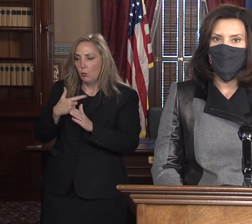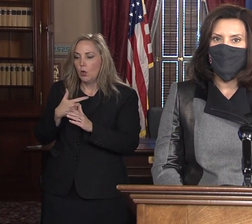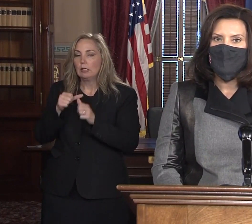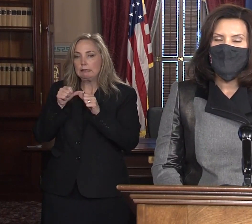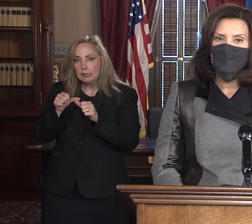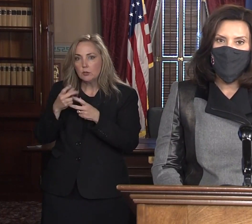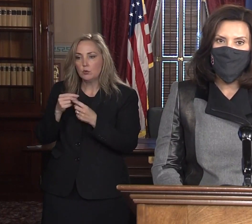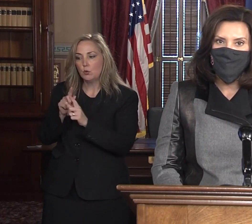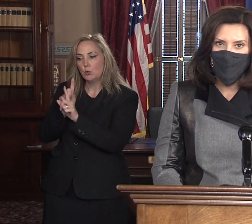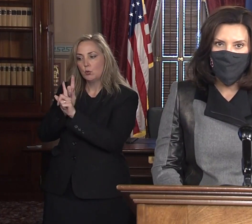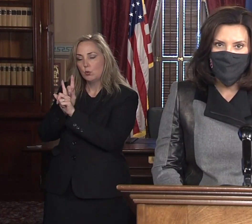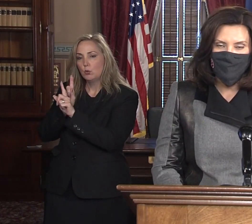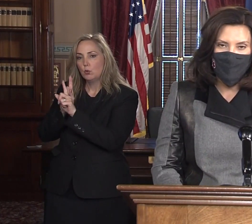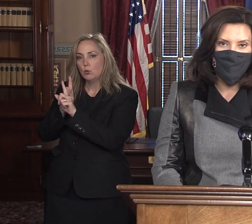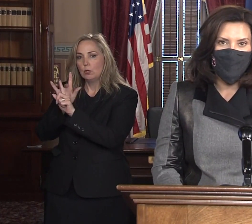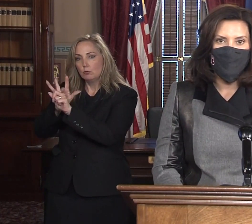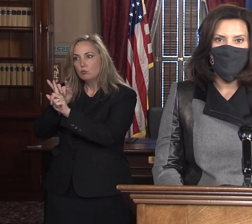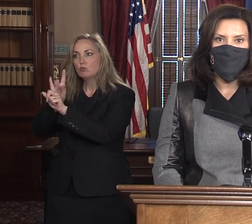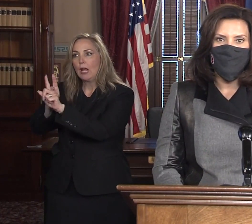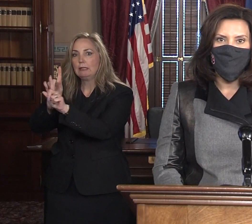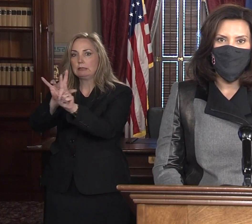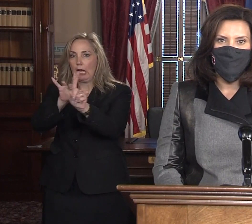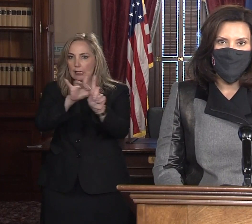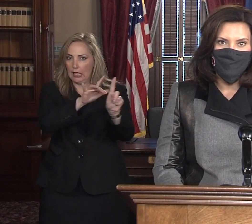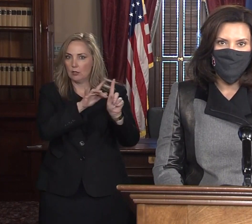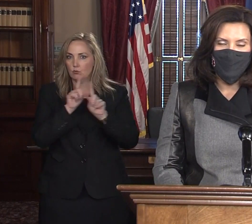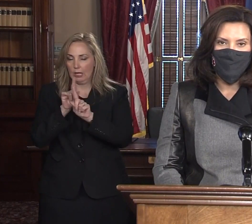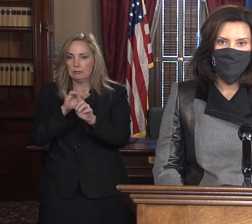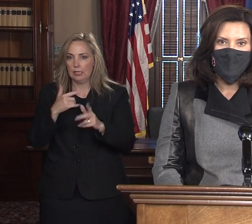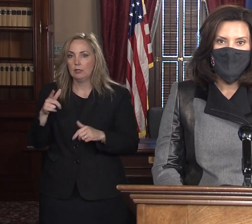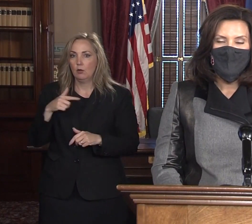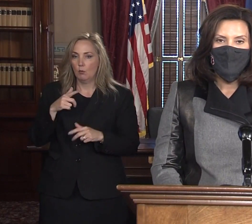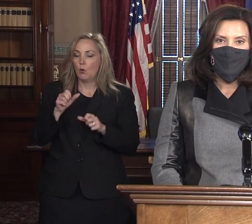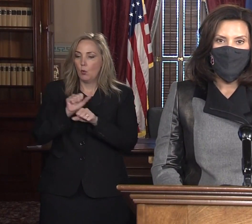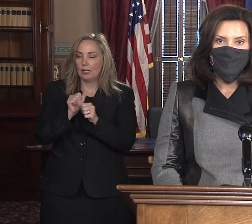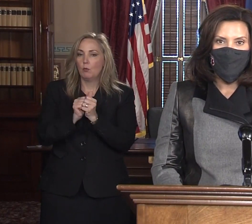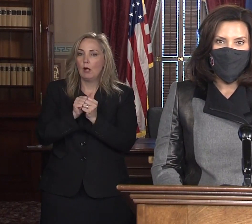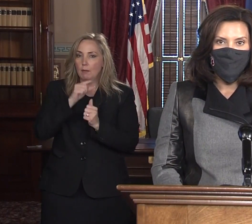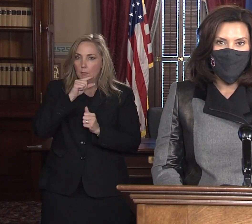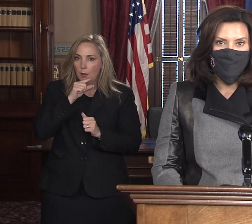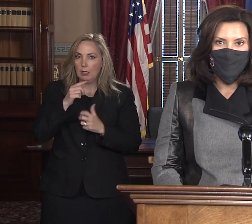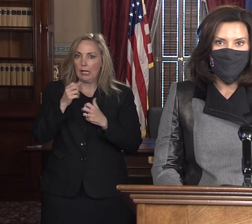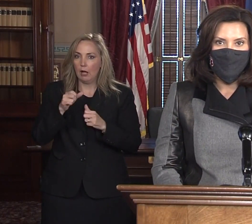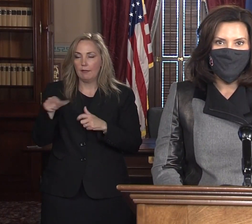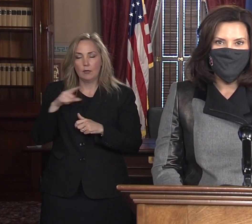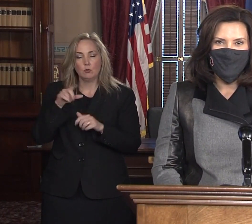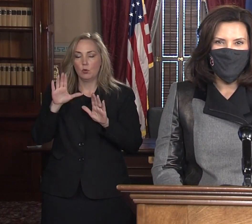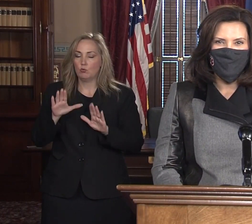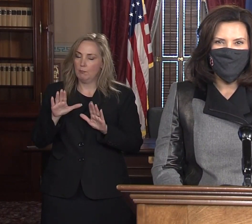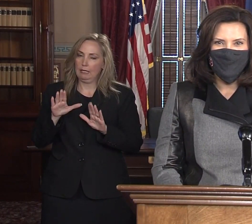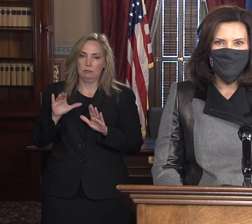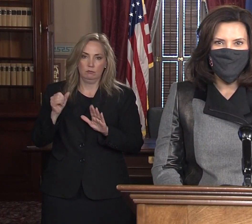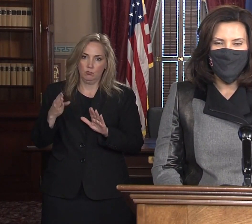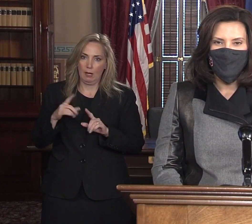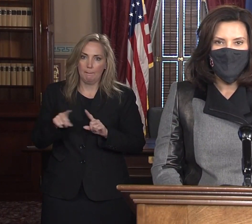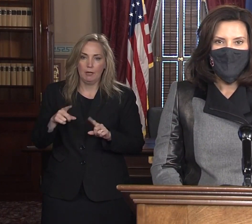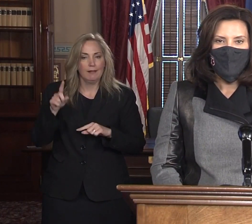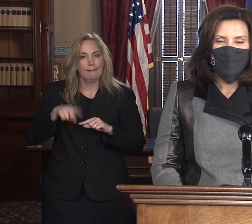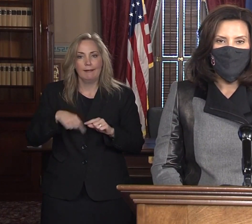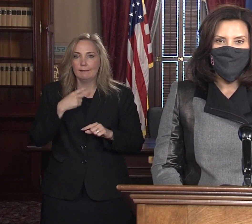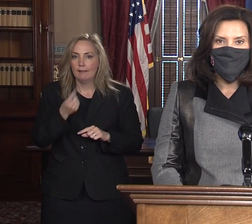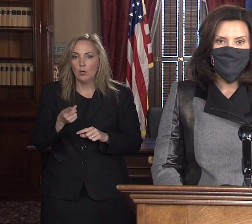working with our local departments of public health who are doing an amazing job. But at this point, I don't think that I can tell you